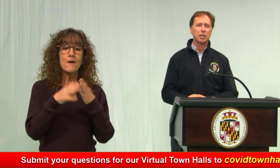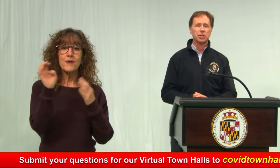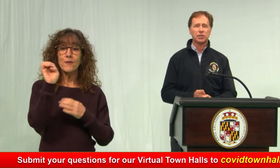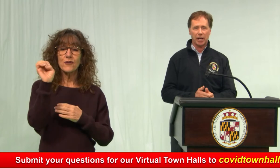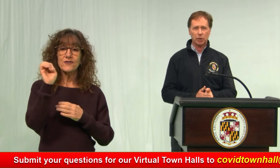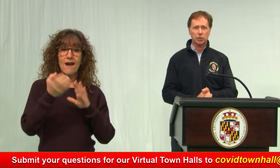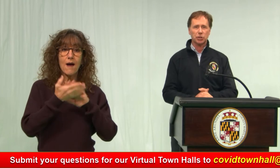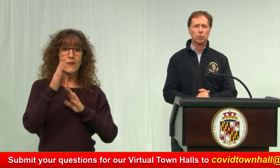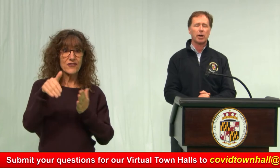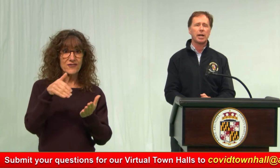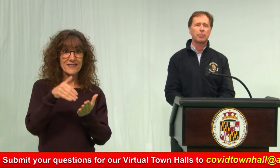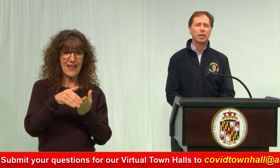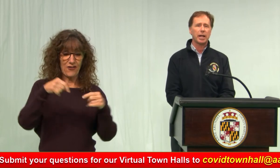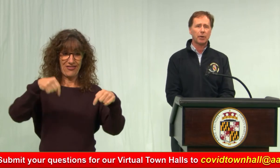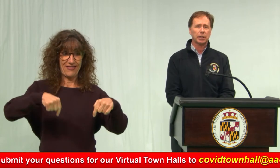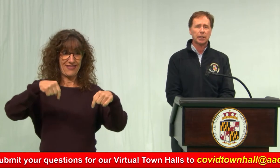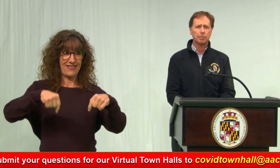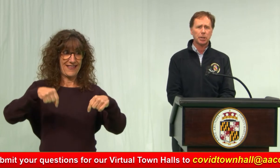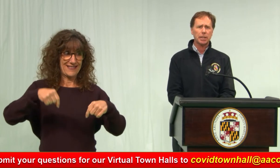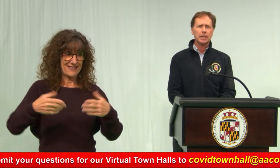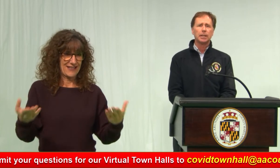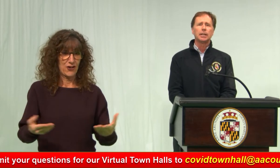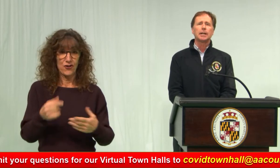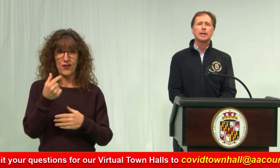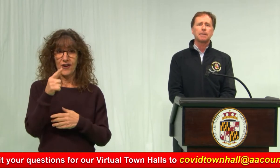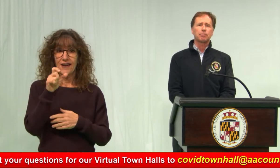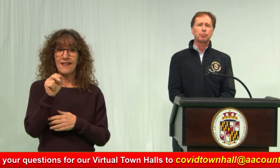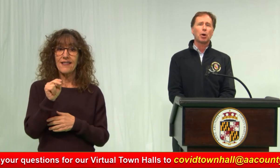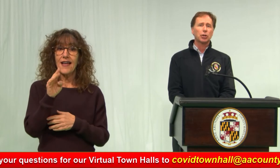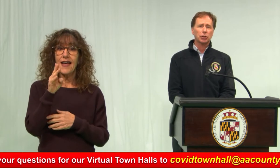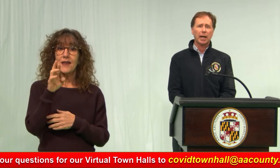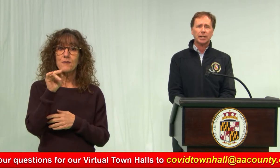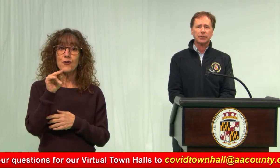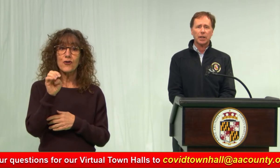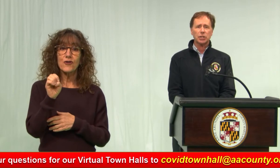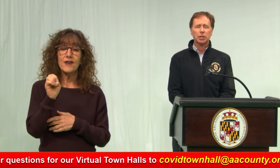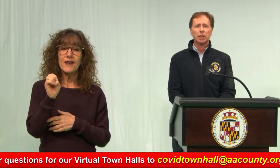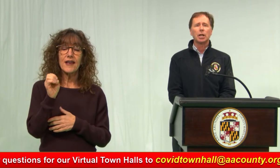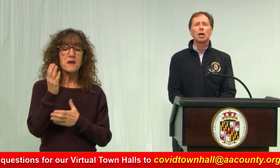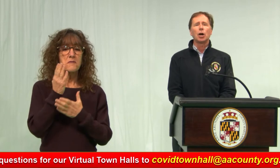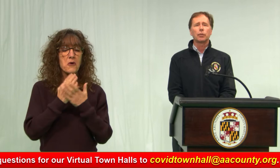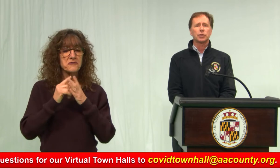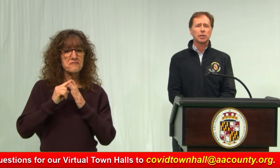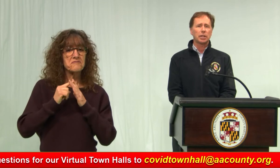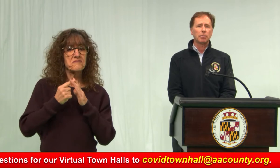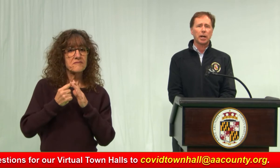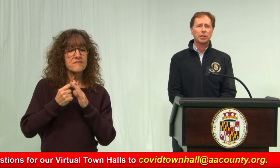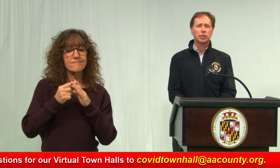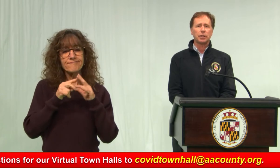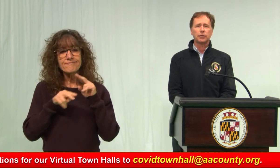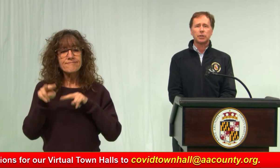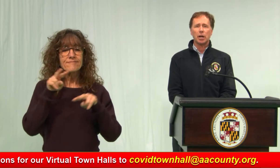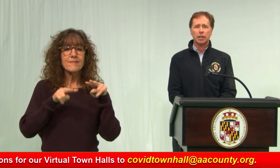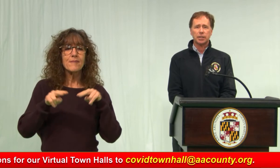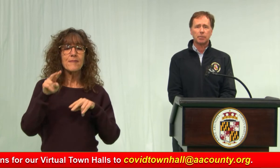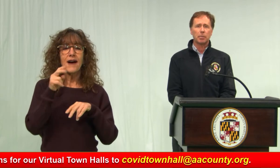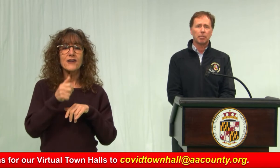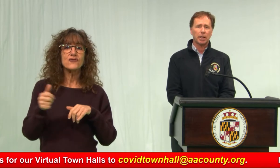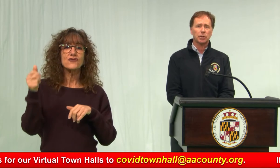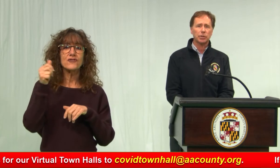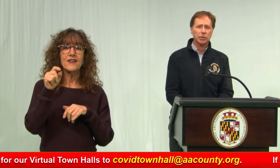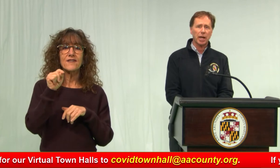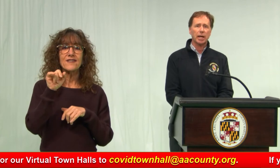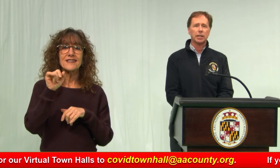Emergency Operations Center, which is where I am right now in Glen Burnie. Partial activation overseen by Chief